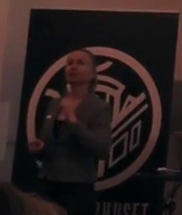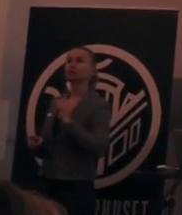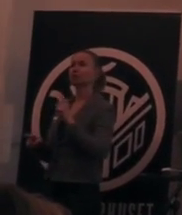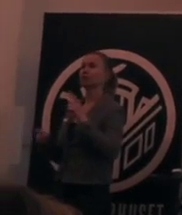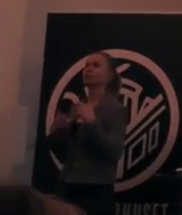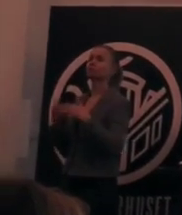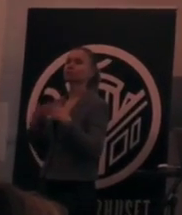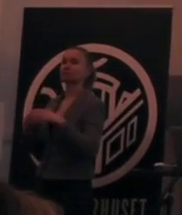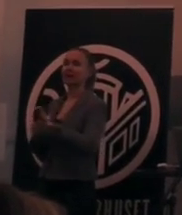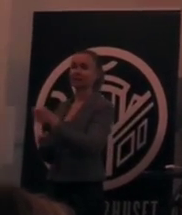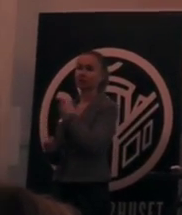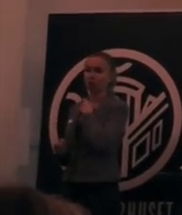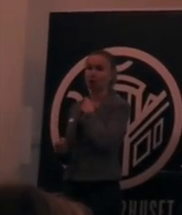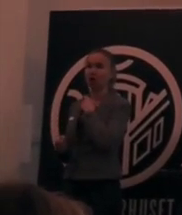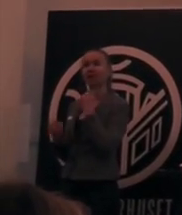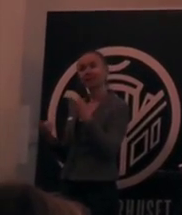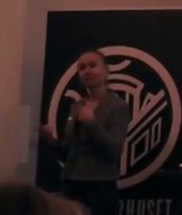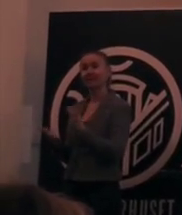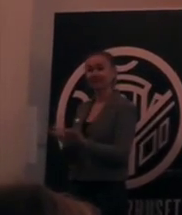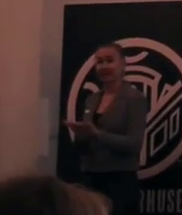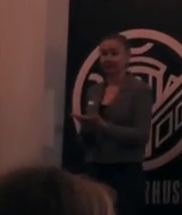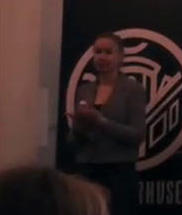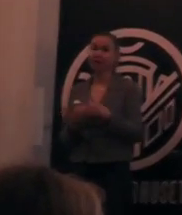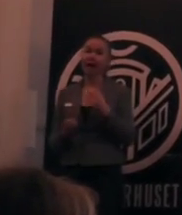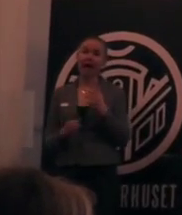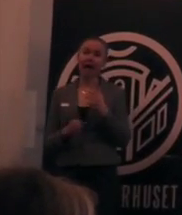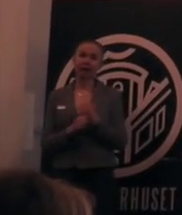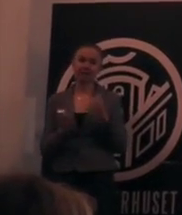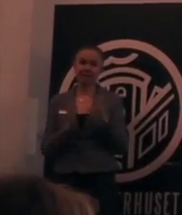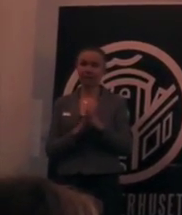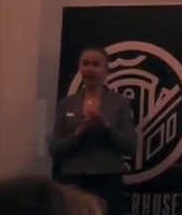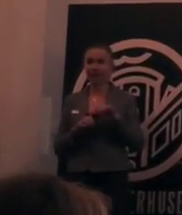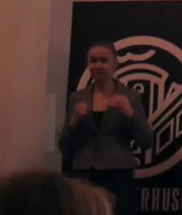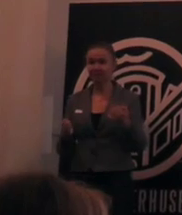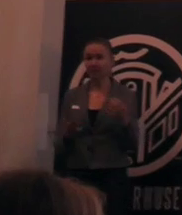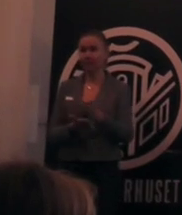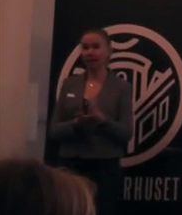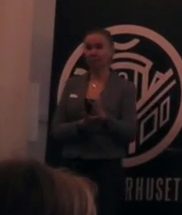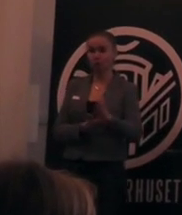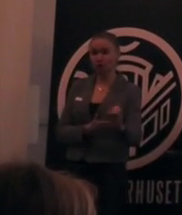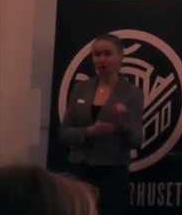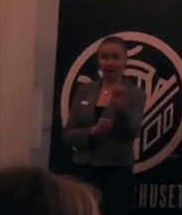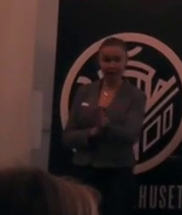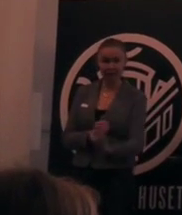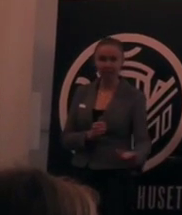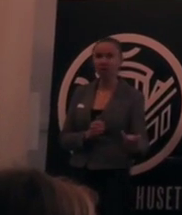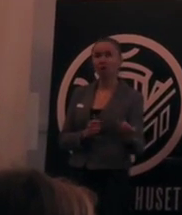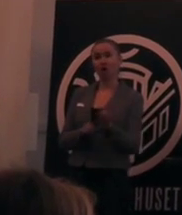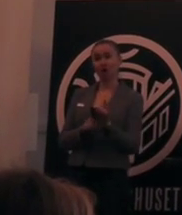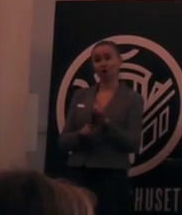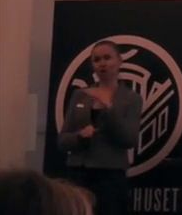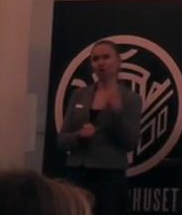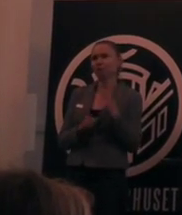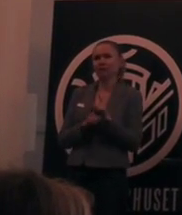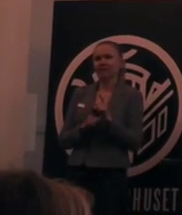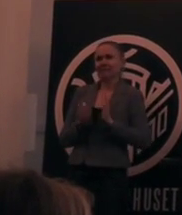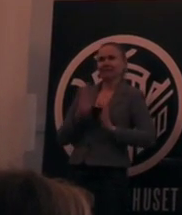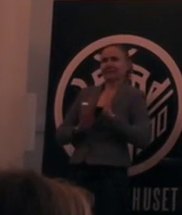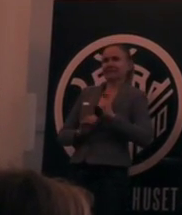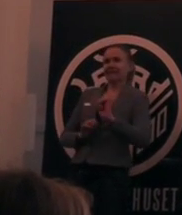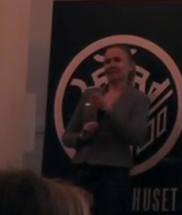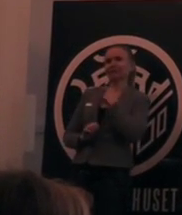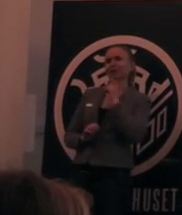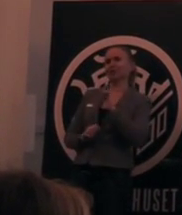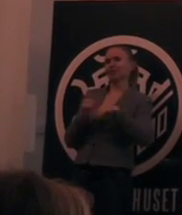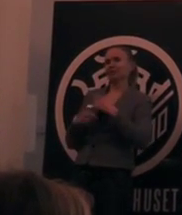that allowed me to, but I have activists that I've worked with in the Middle East and in Asia who are also no longer with us, but they didn't want their story told. They